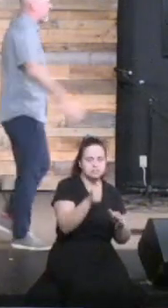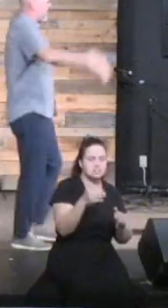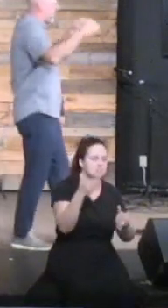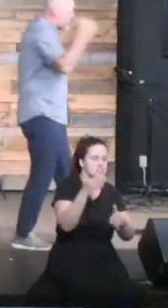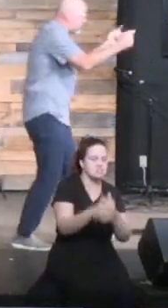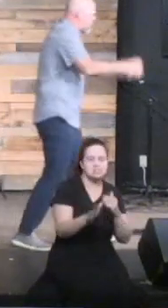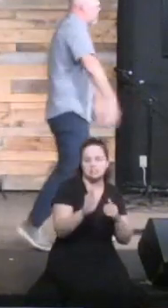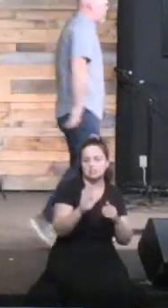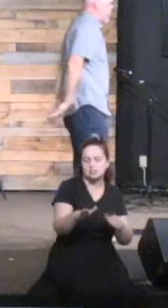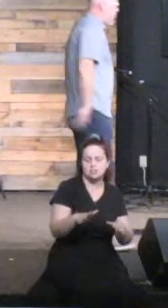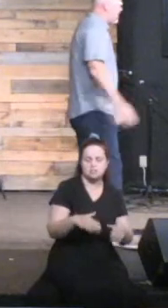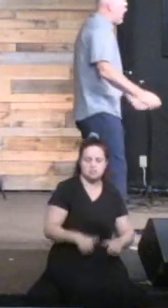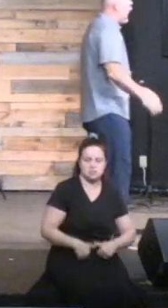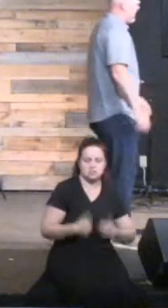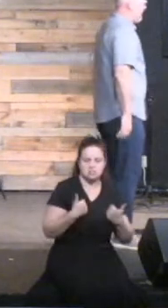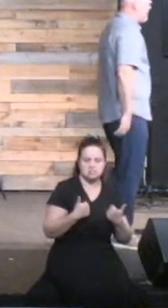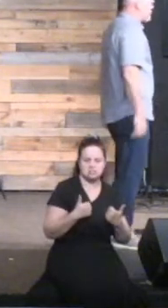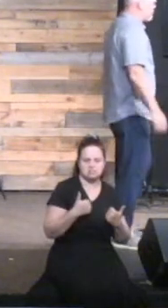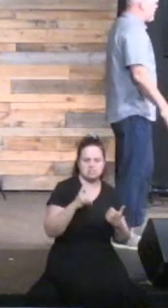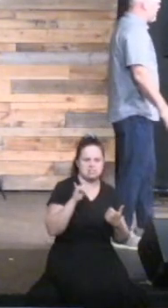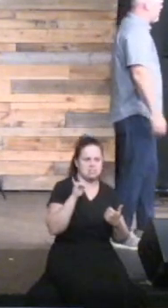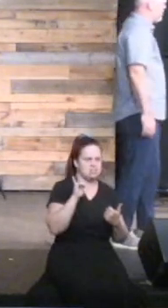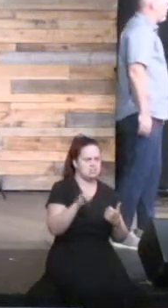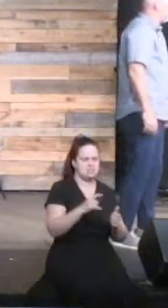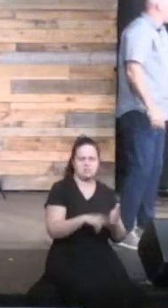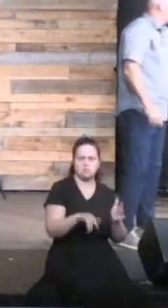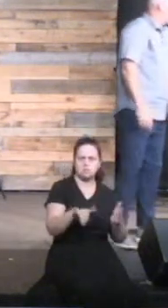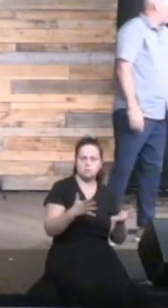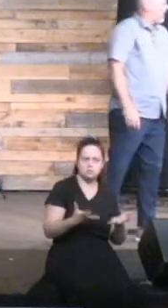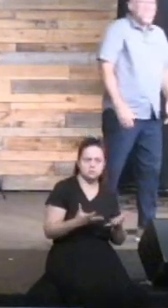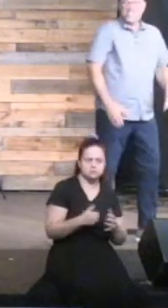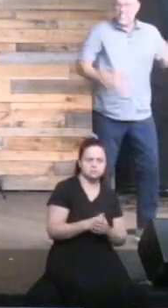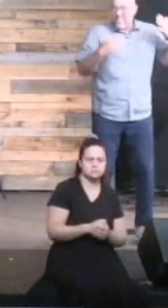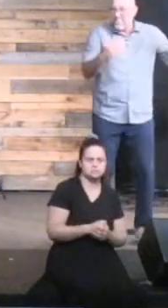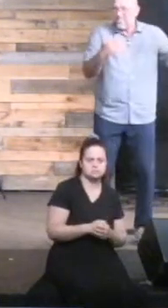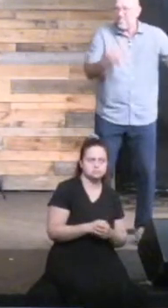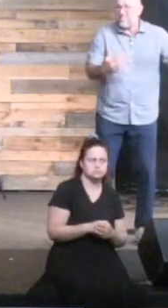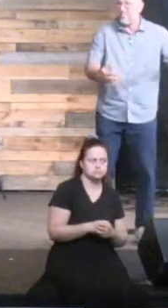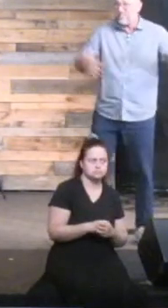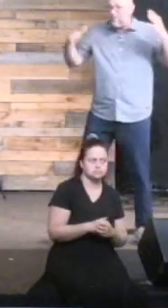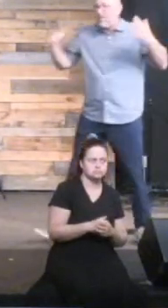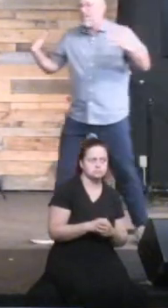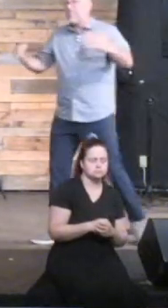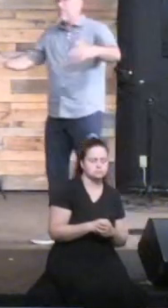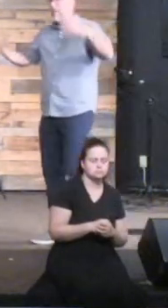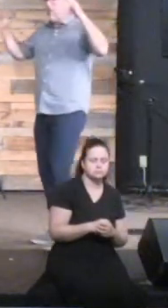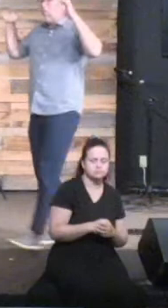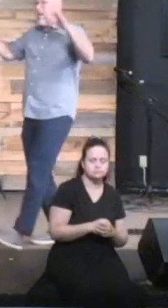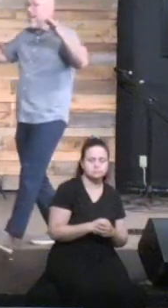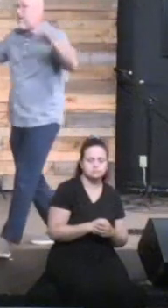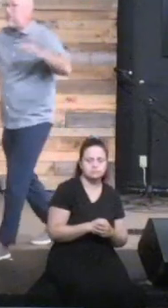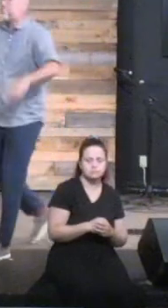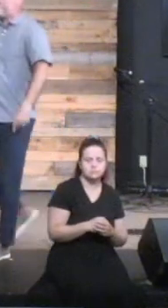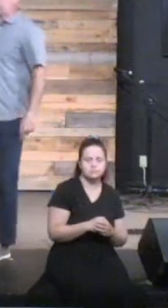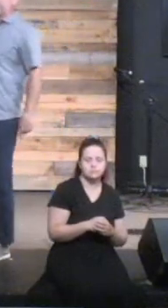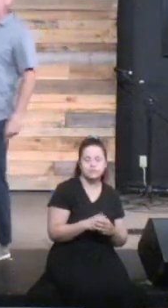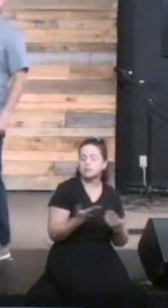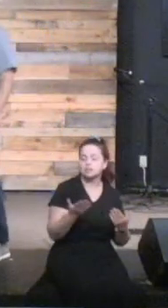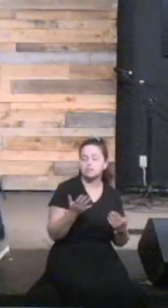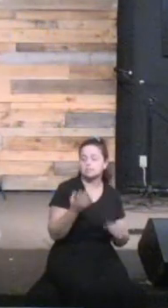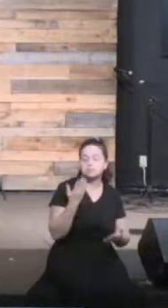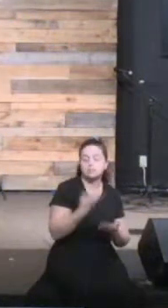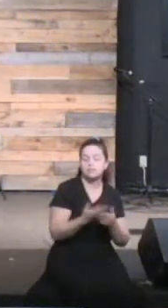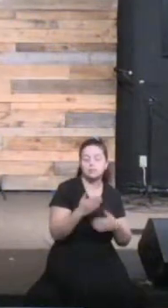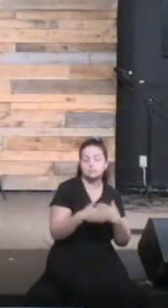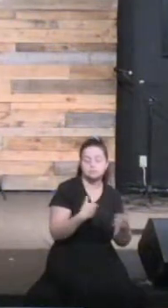existence isn't that what you want is it isn't it the fact that no matter what happens at